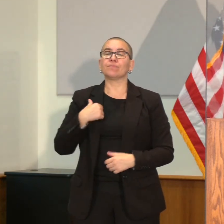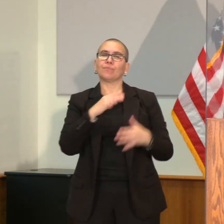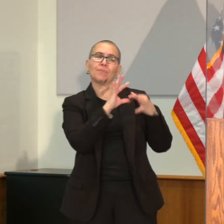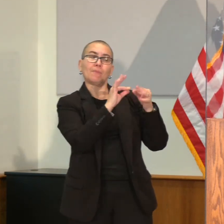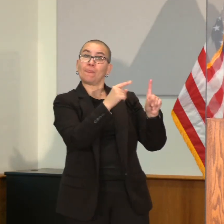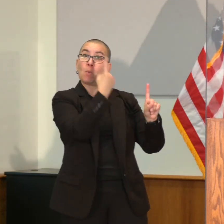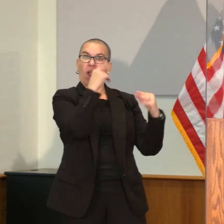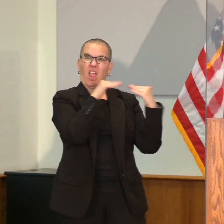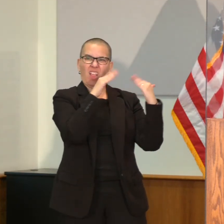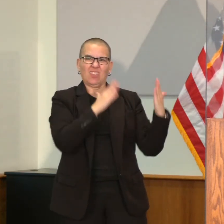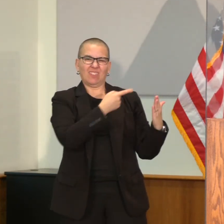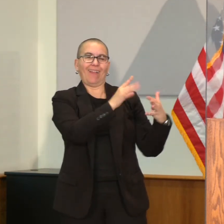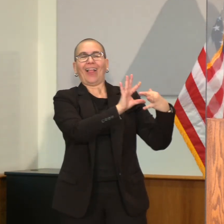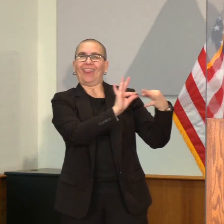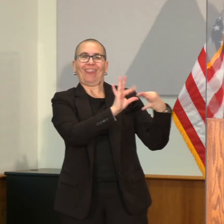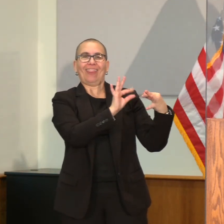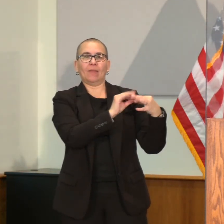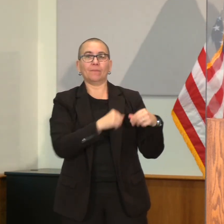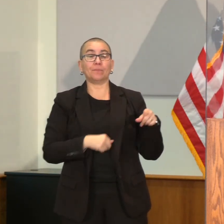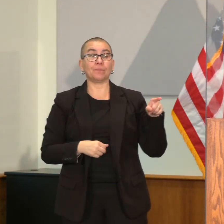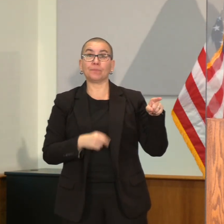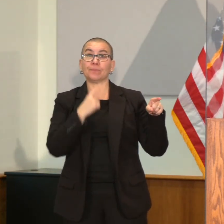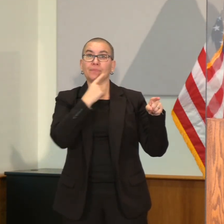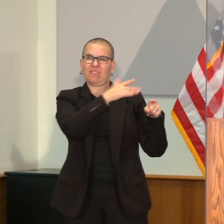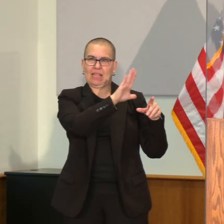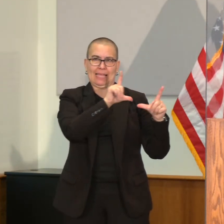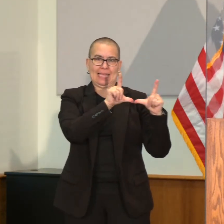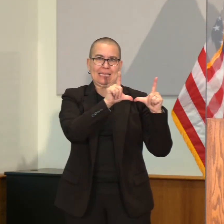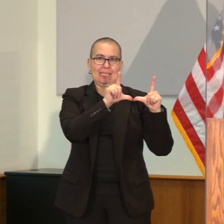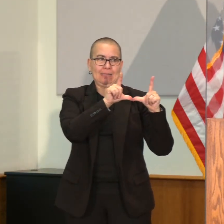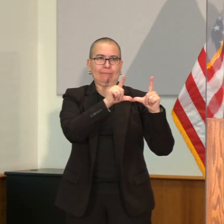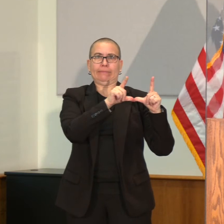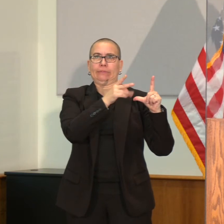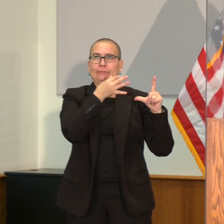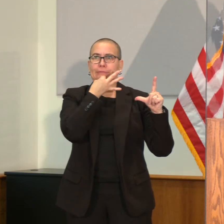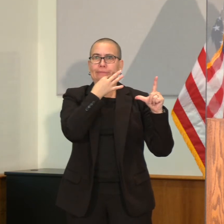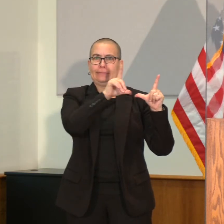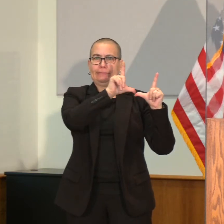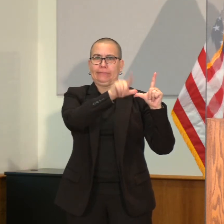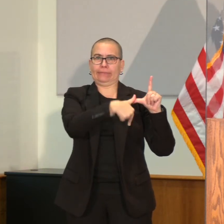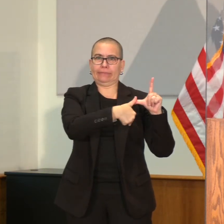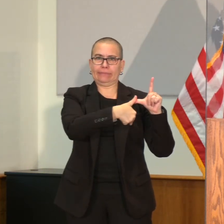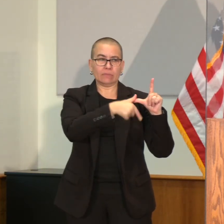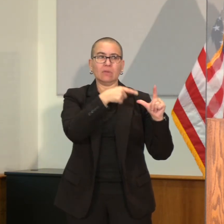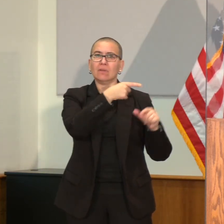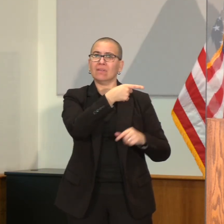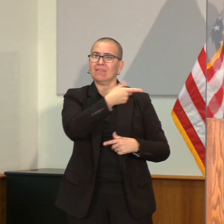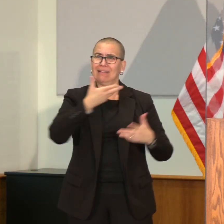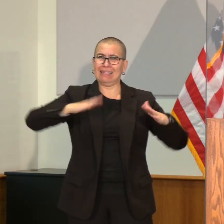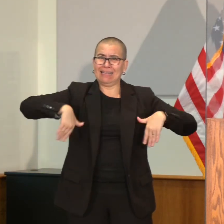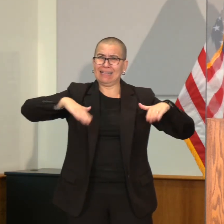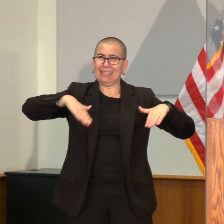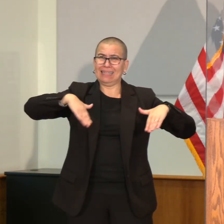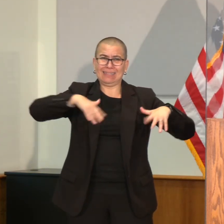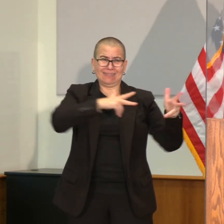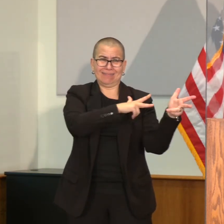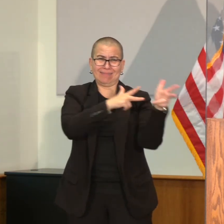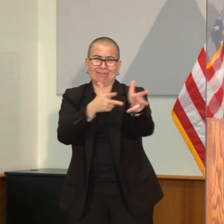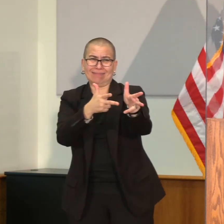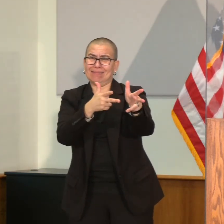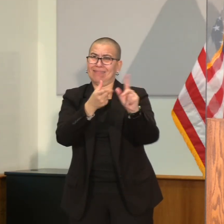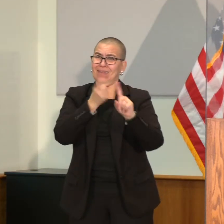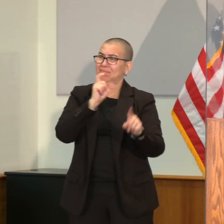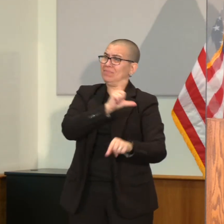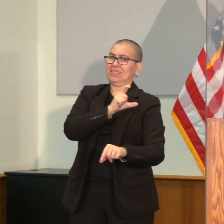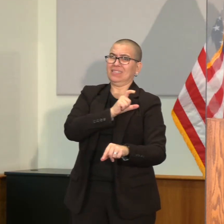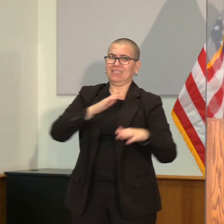license is expired and other different things, and how they have not been stopped by the police, or don't always get stopped by the police.